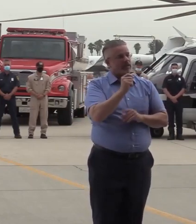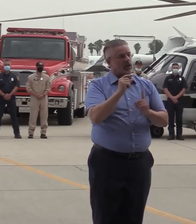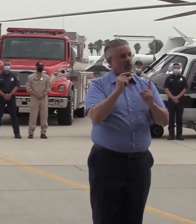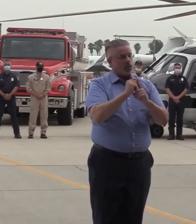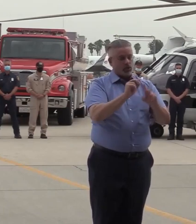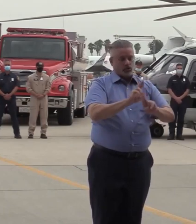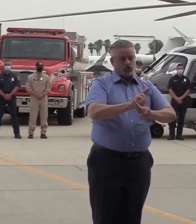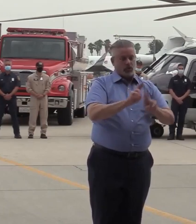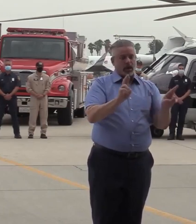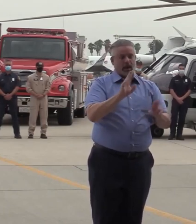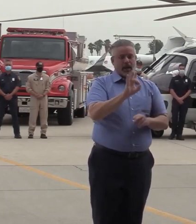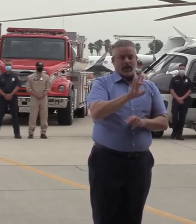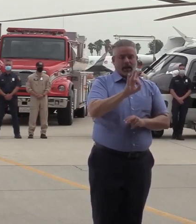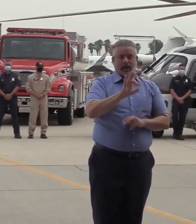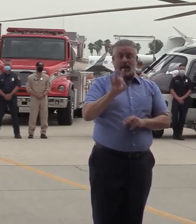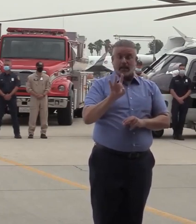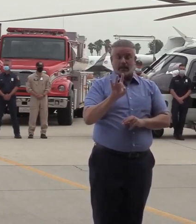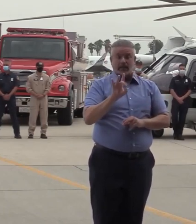word READY to